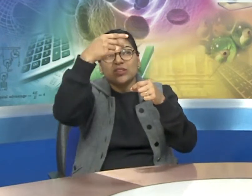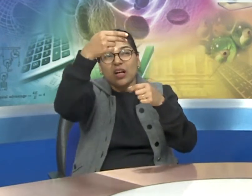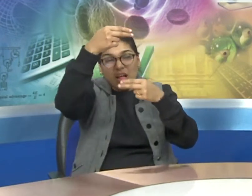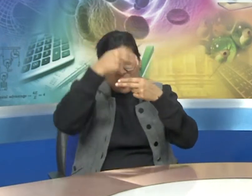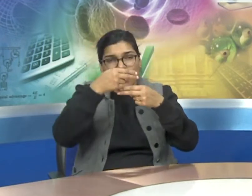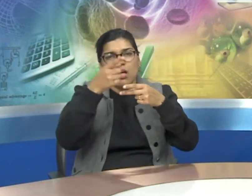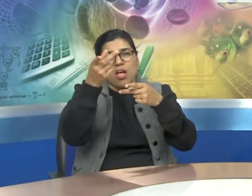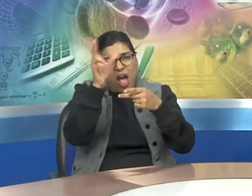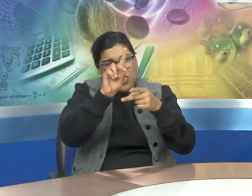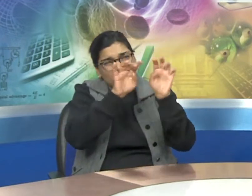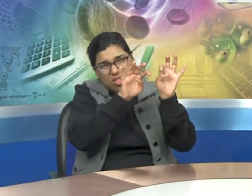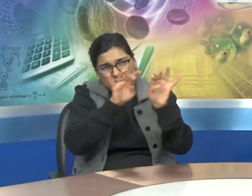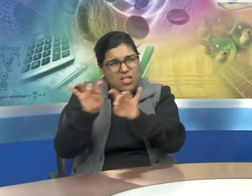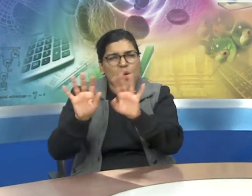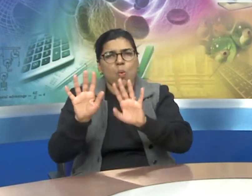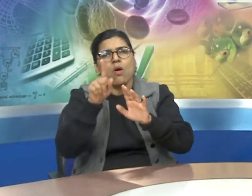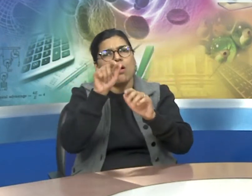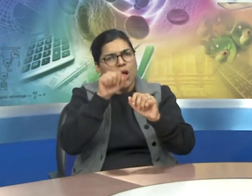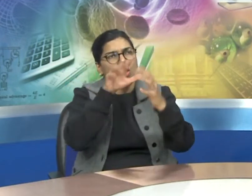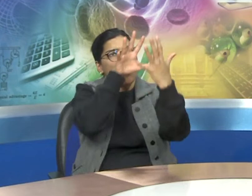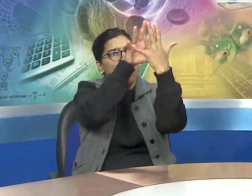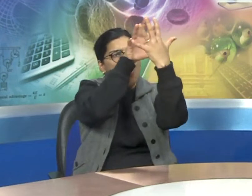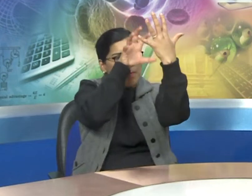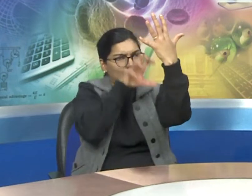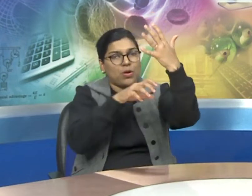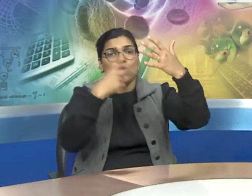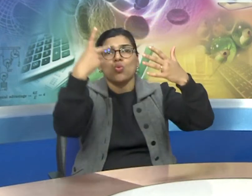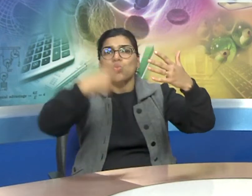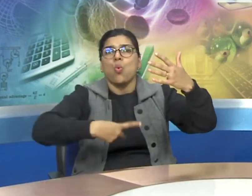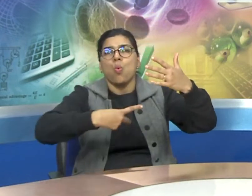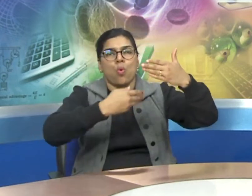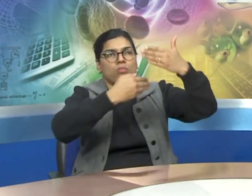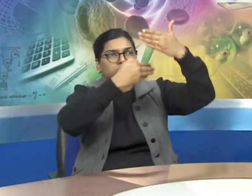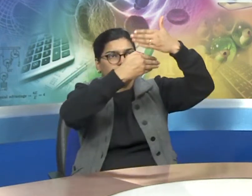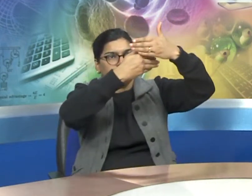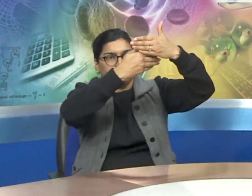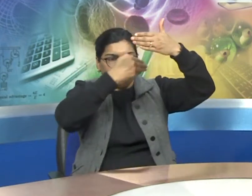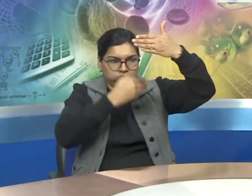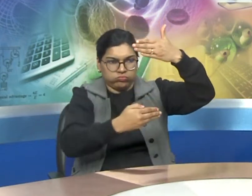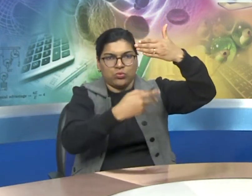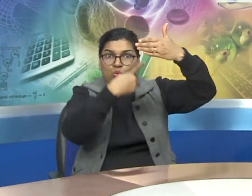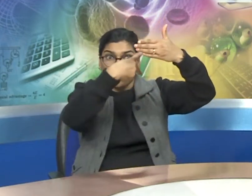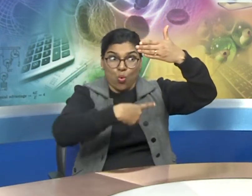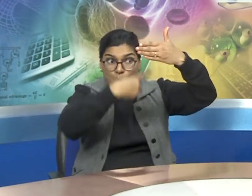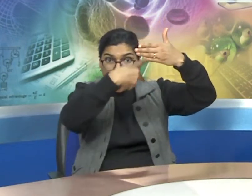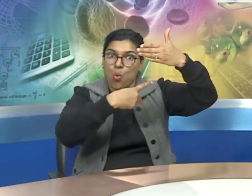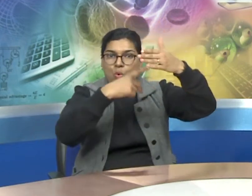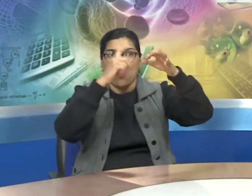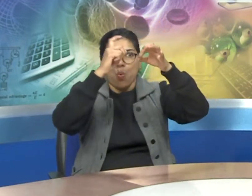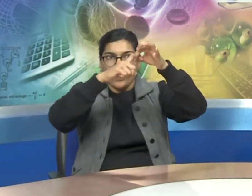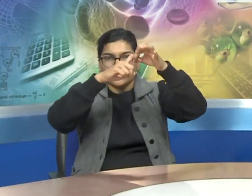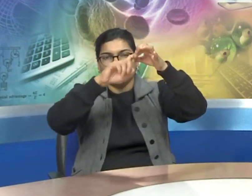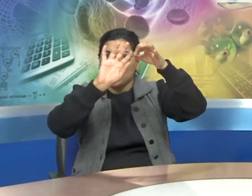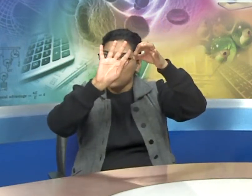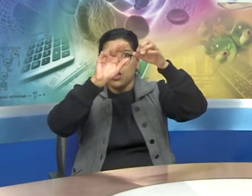answer, and if you want that question needs to be written there, then you need not type that question again